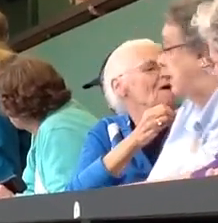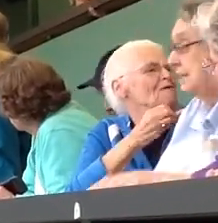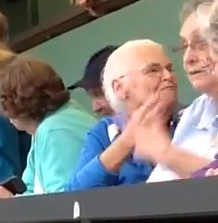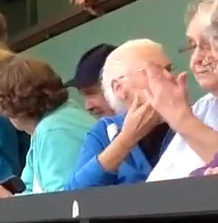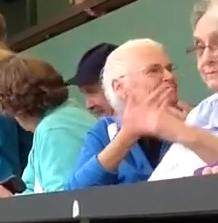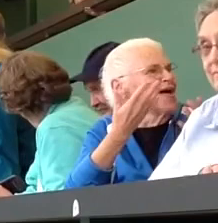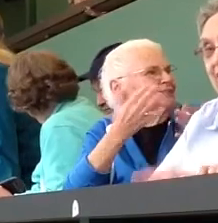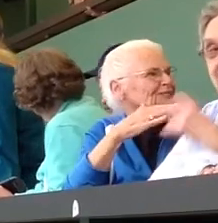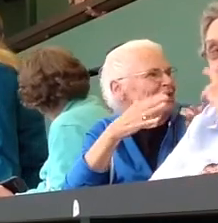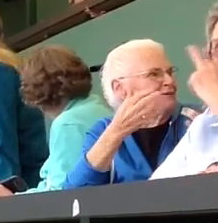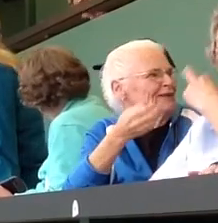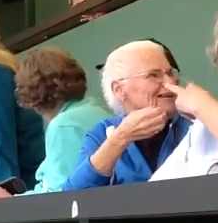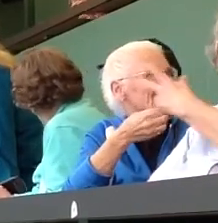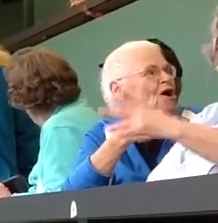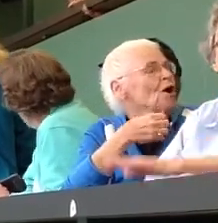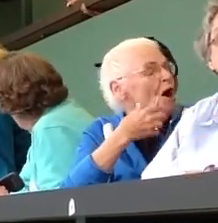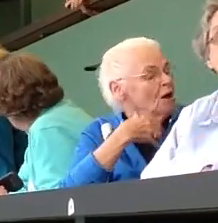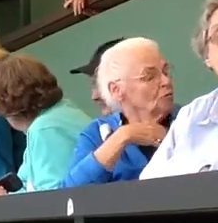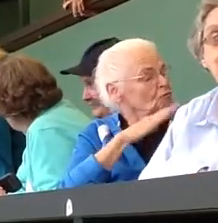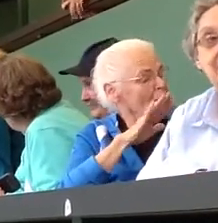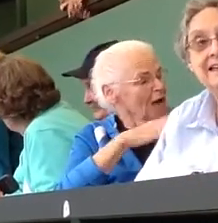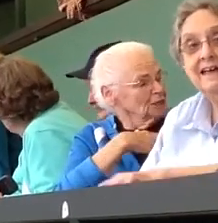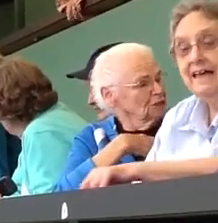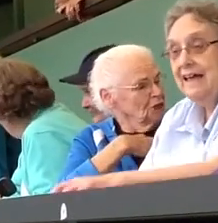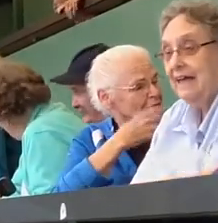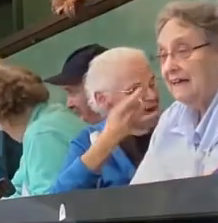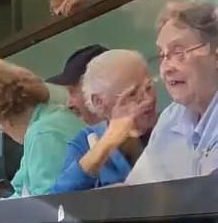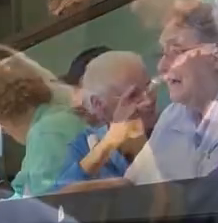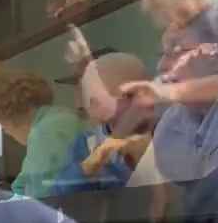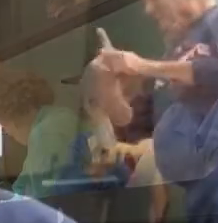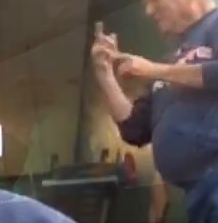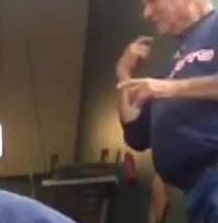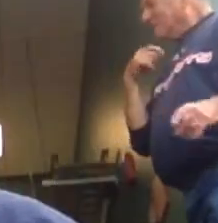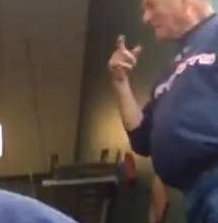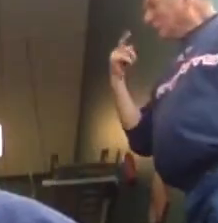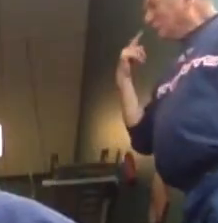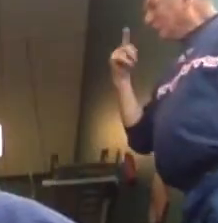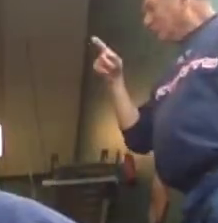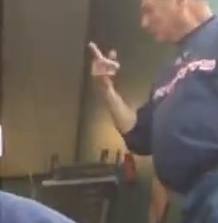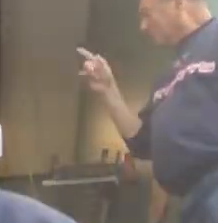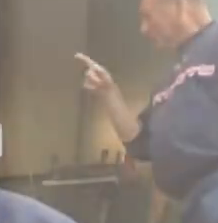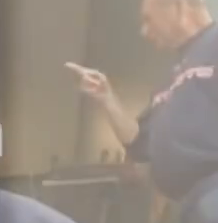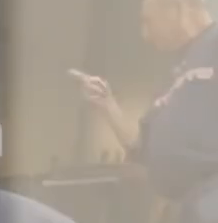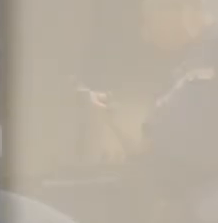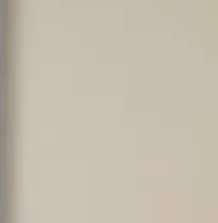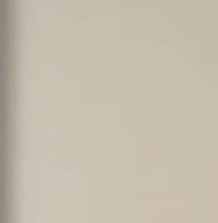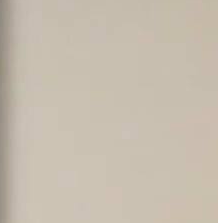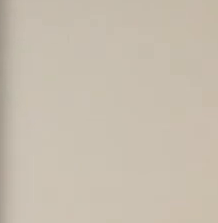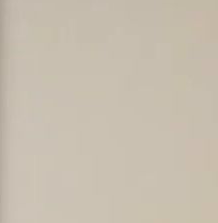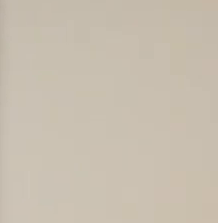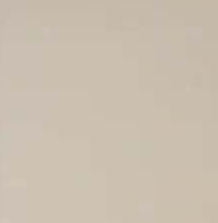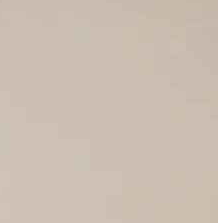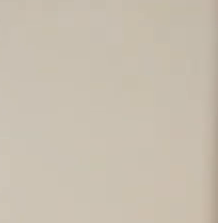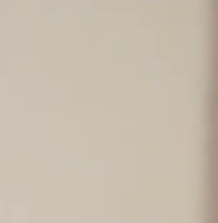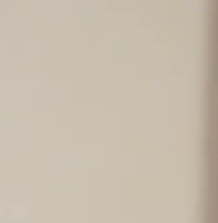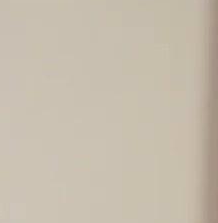When we leave the press box, we will walk right past that seat.